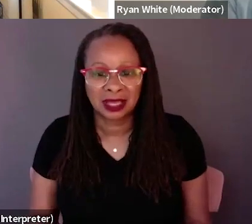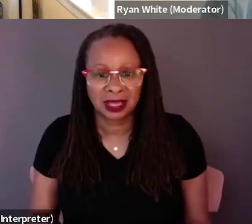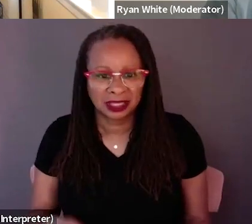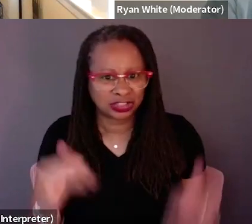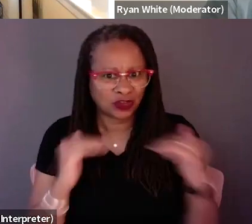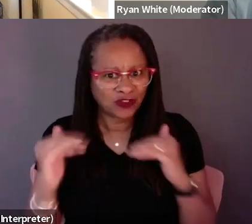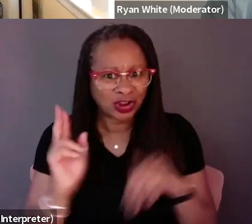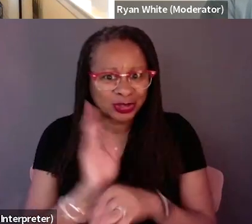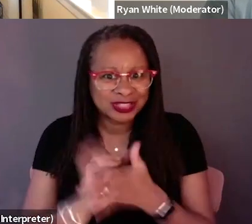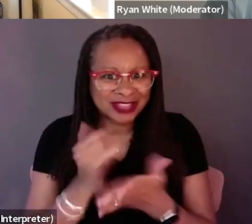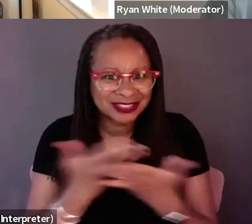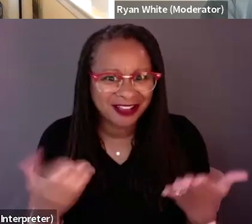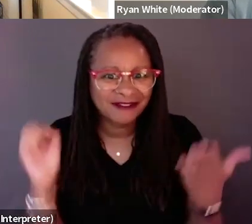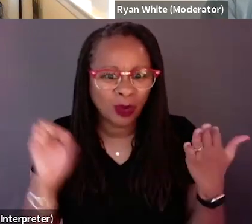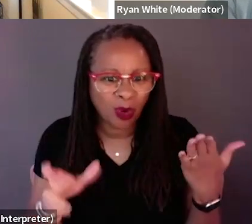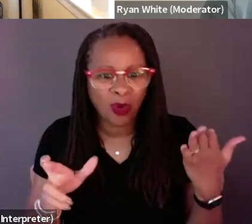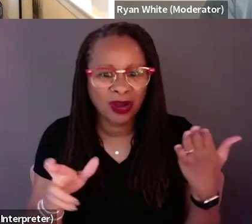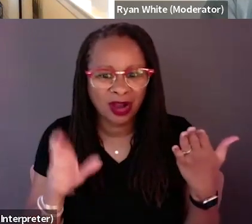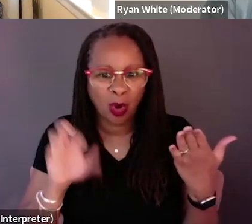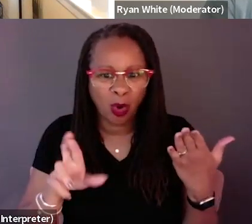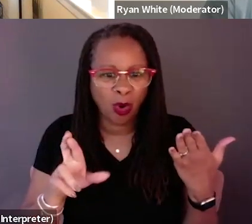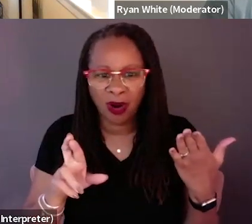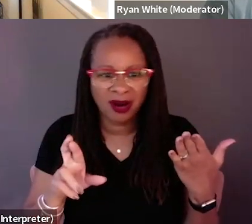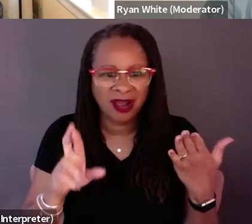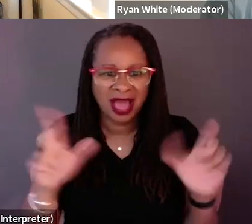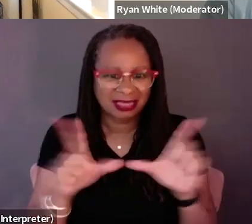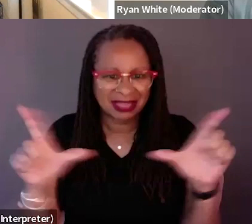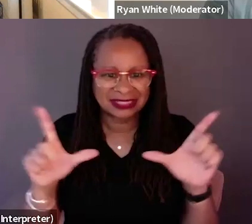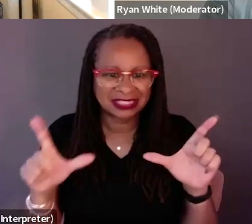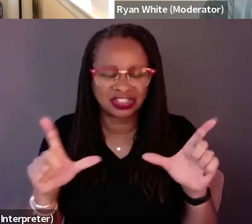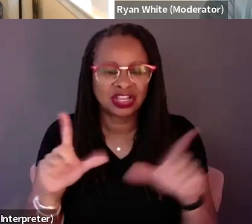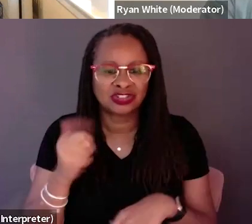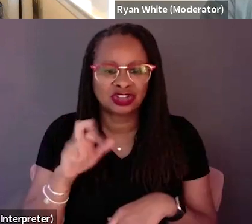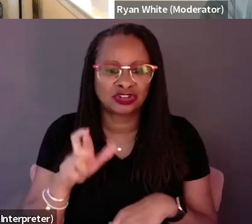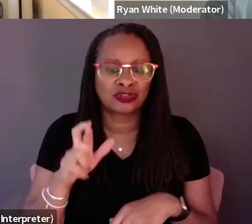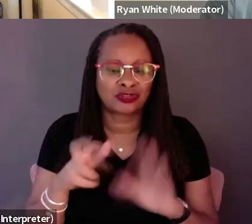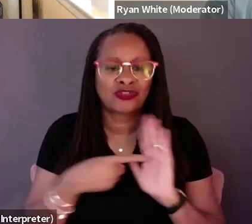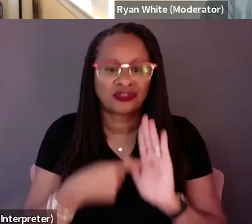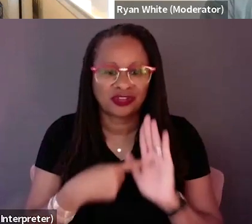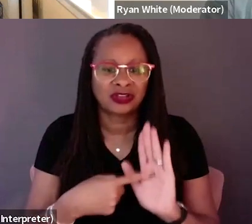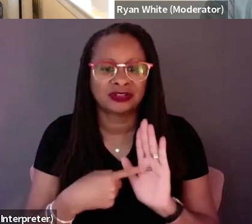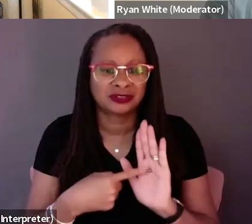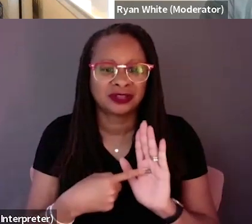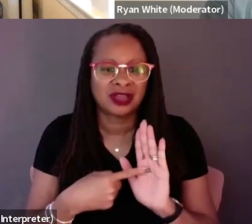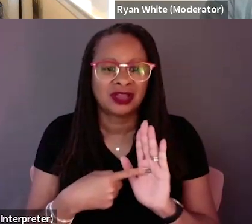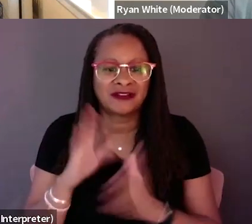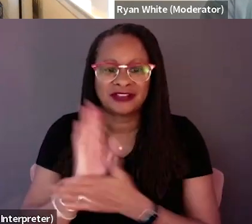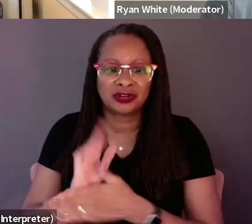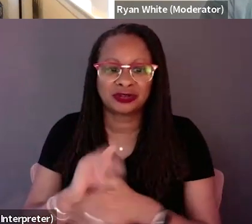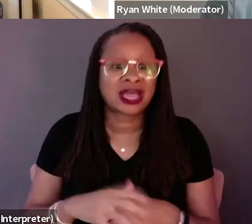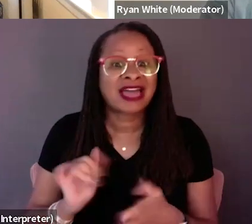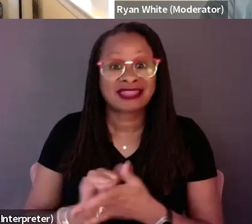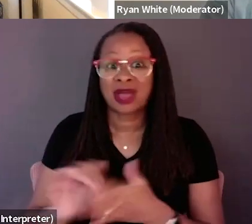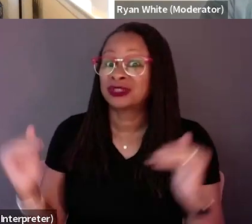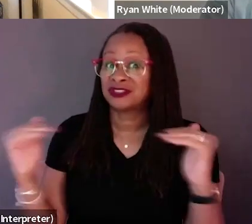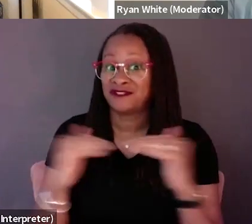fair use that stuff, or did you have to license gender reveal videos? How did it work? No, that was fair use. Oh, nice. That